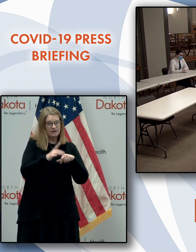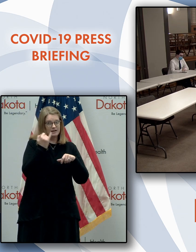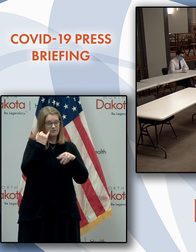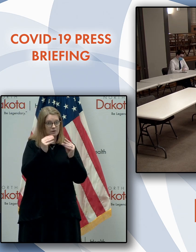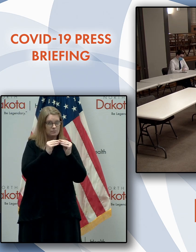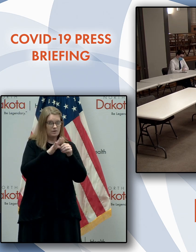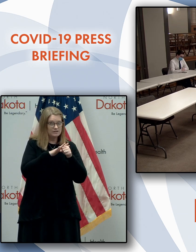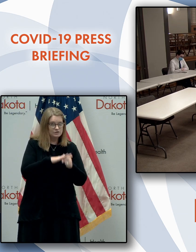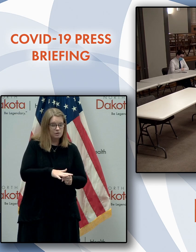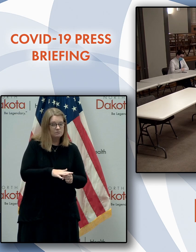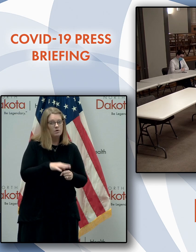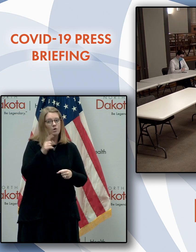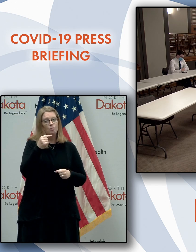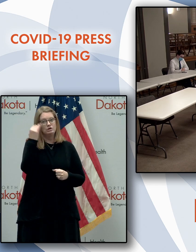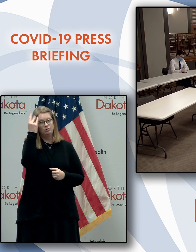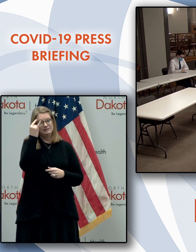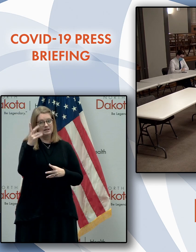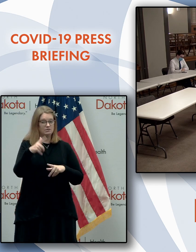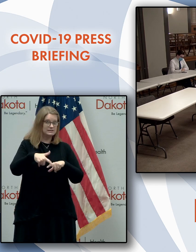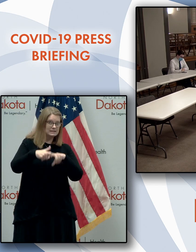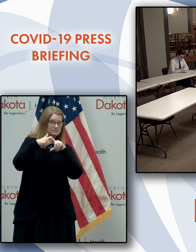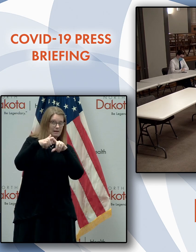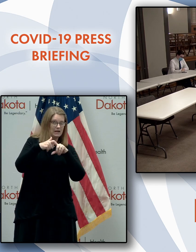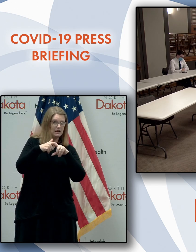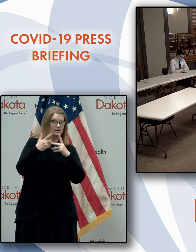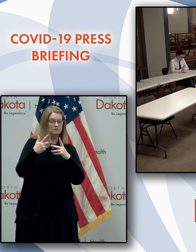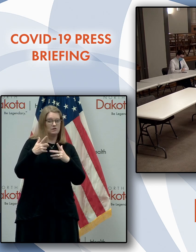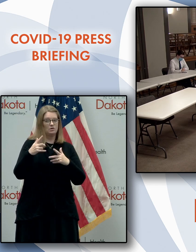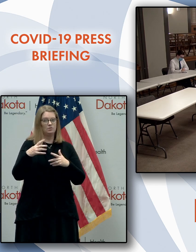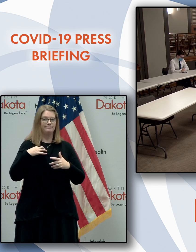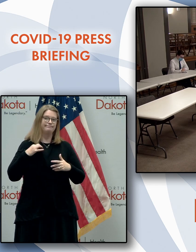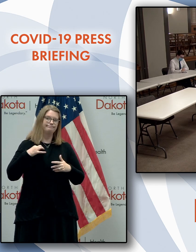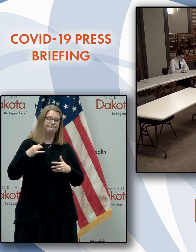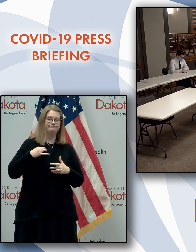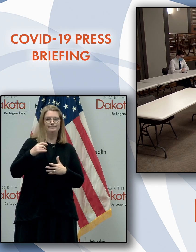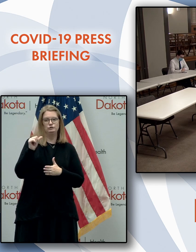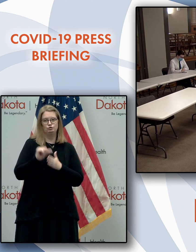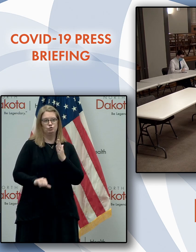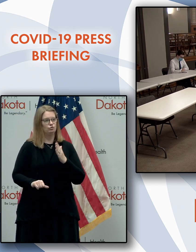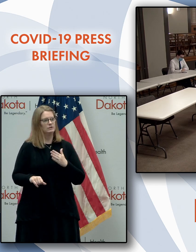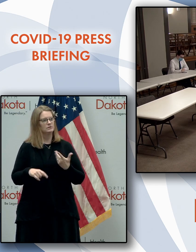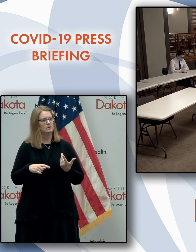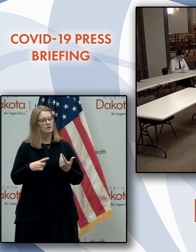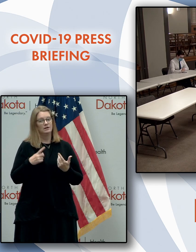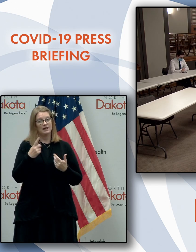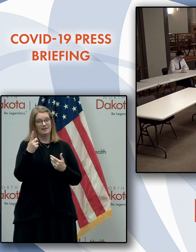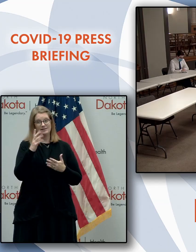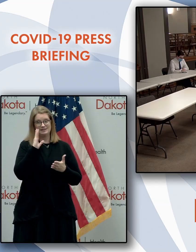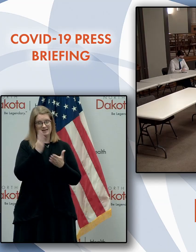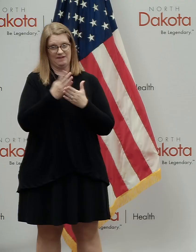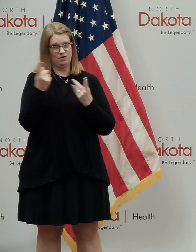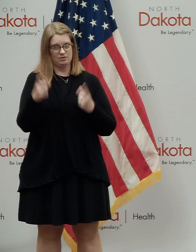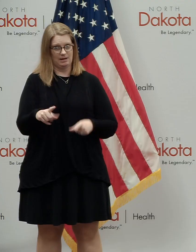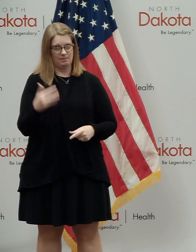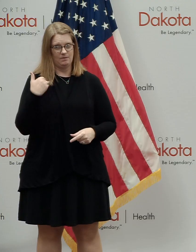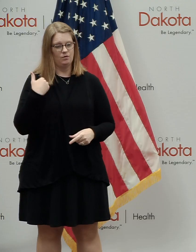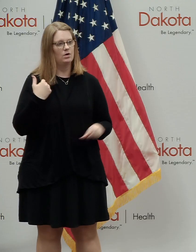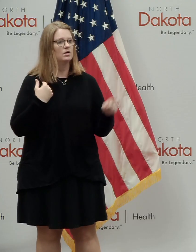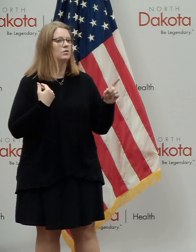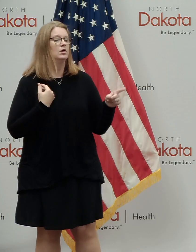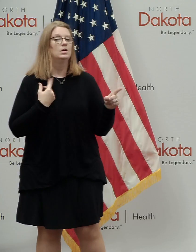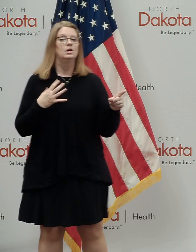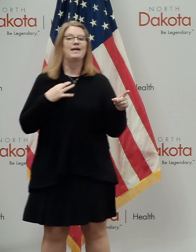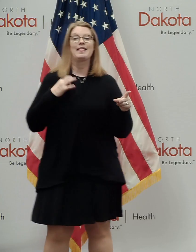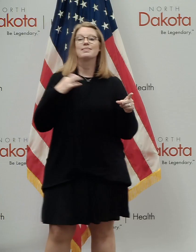consider suspending elective surgeries or taking sort of a step that hasn't been taken so far in the pandemic? Good question. So as far